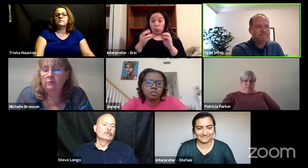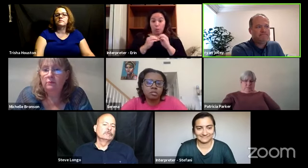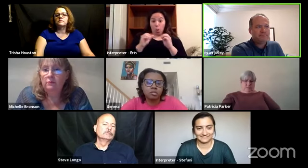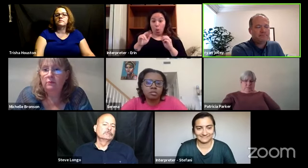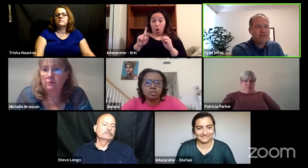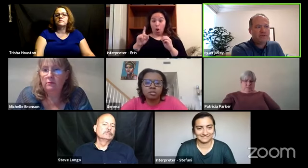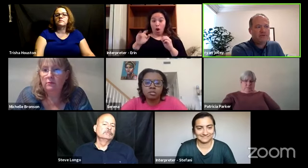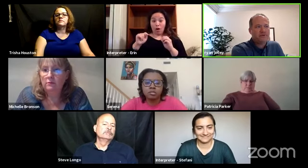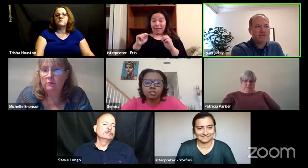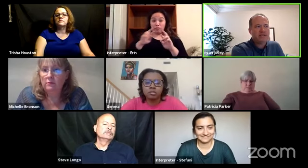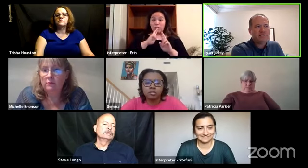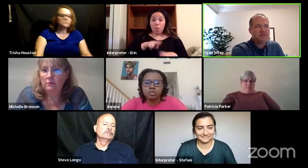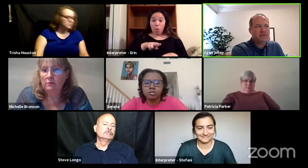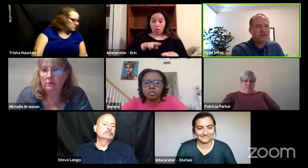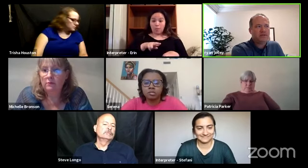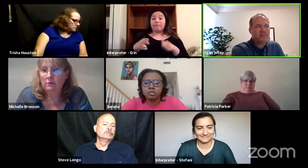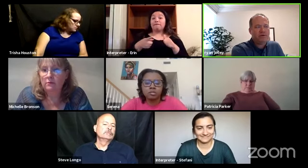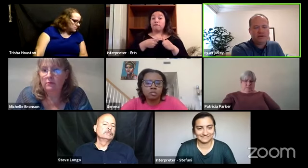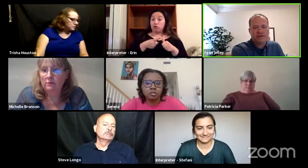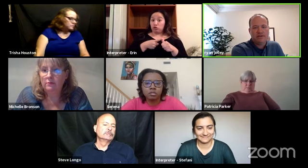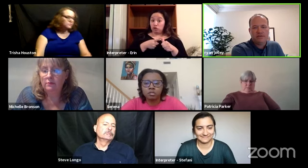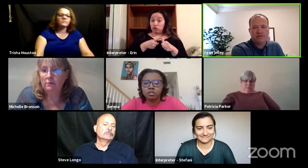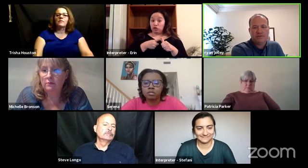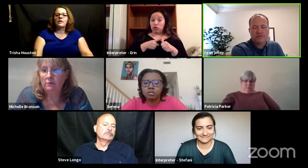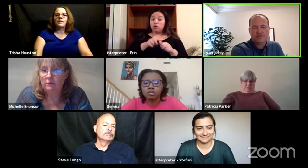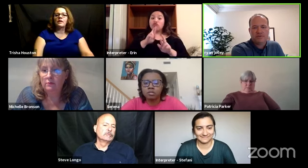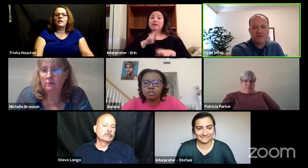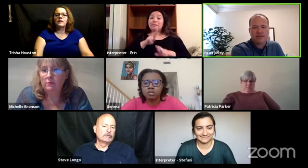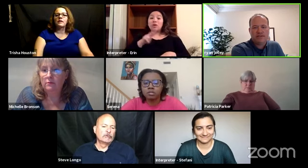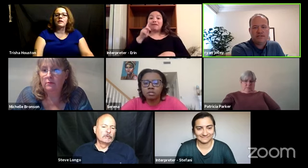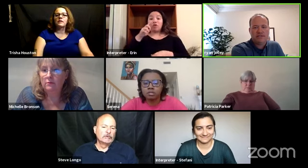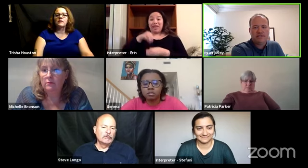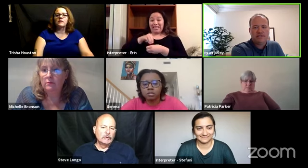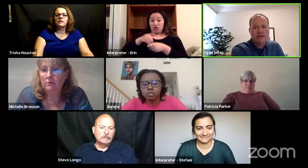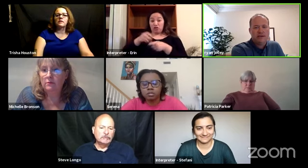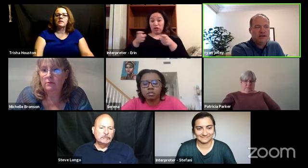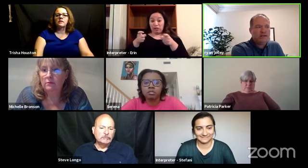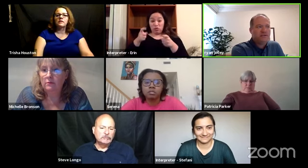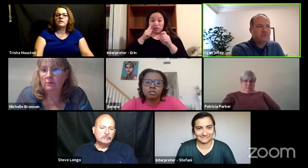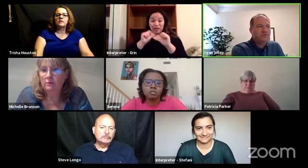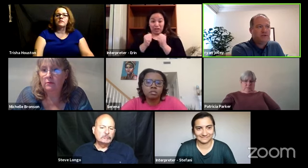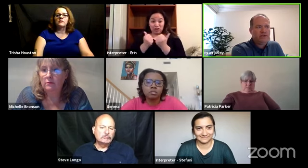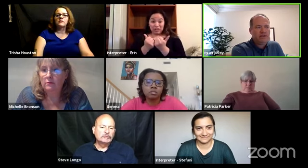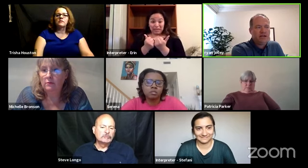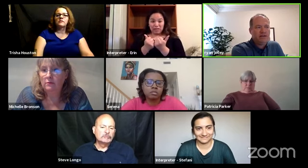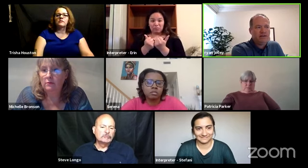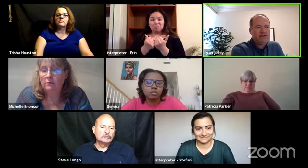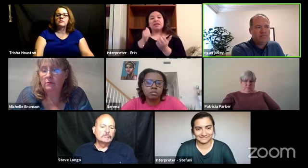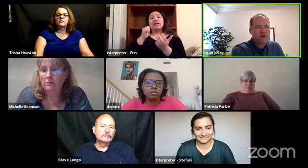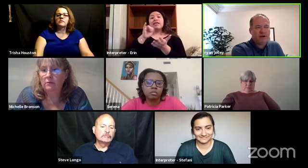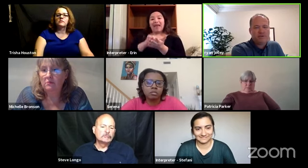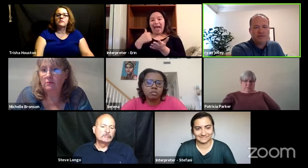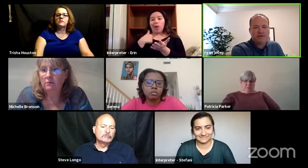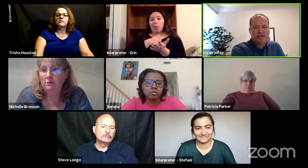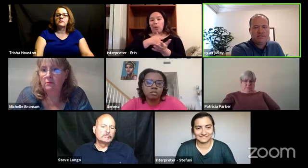The first one has to do with reporting on the internal controls of the agency. This is where we look at proper segregation